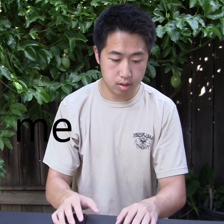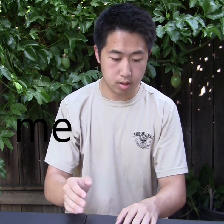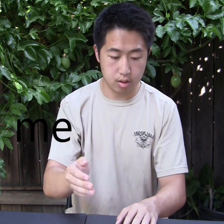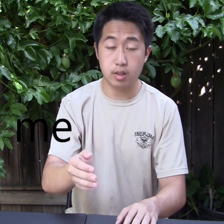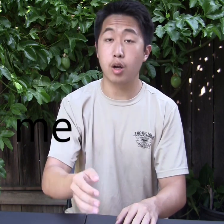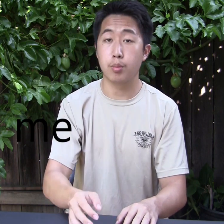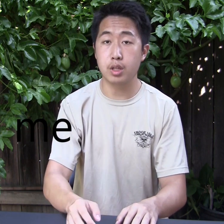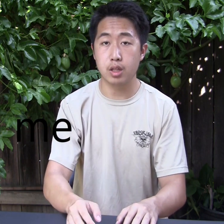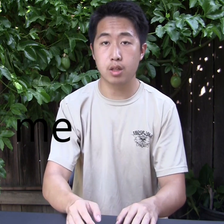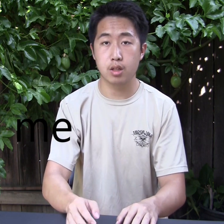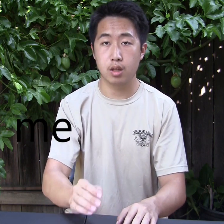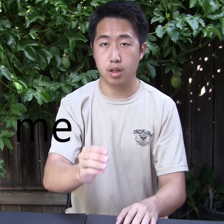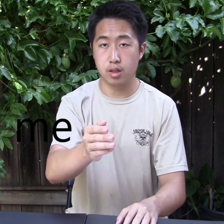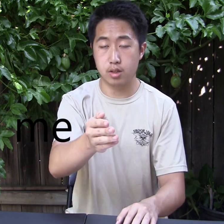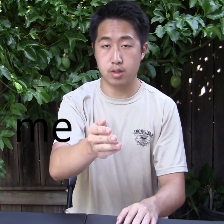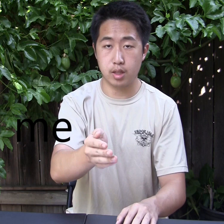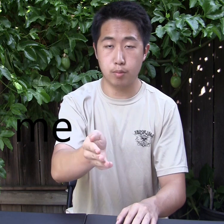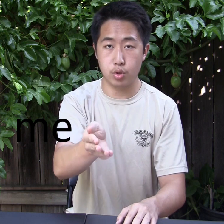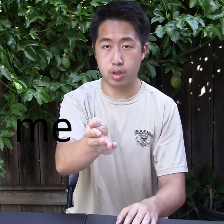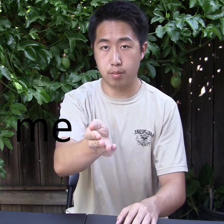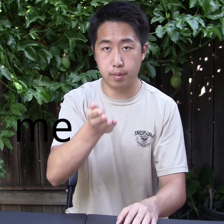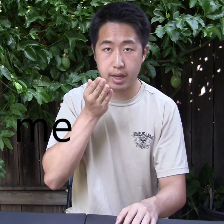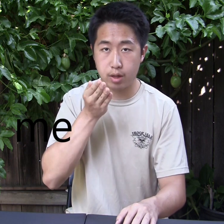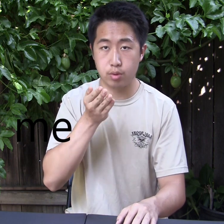To tell me is the same motion but backwards.